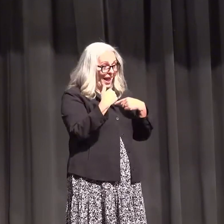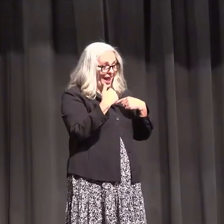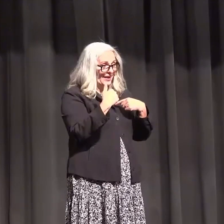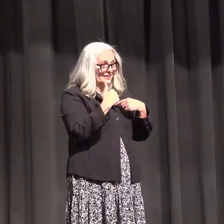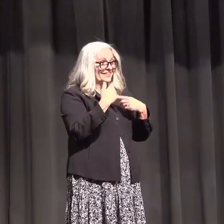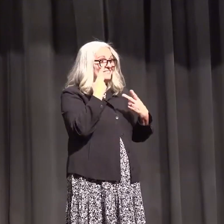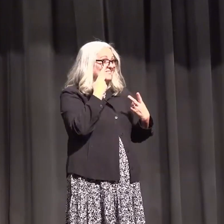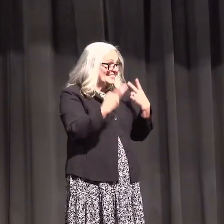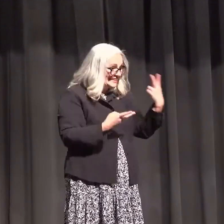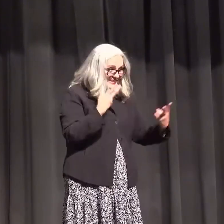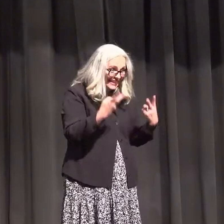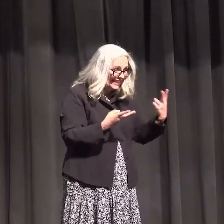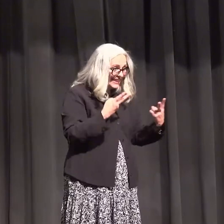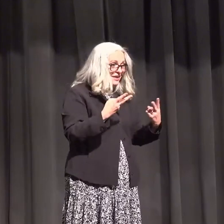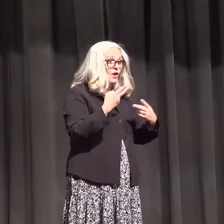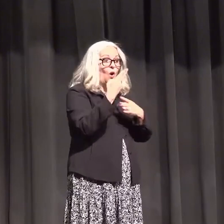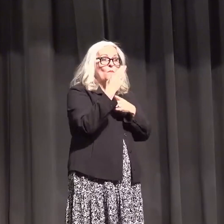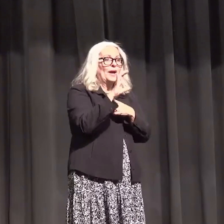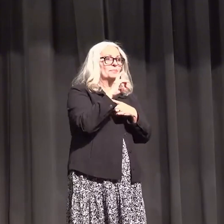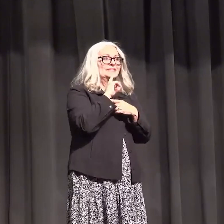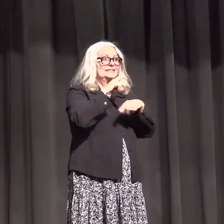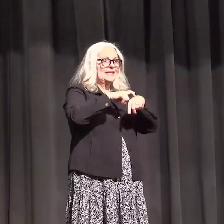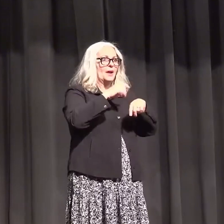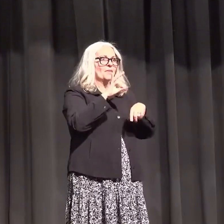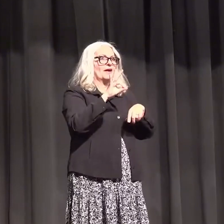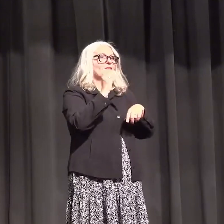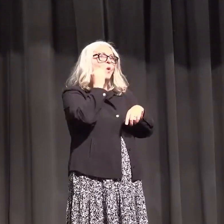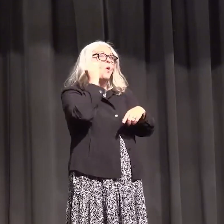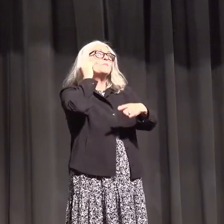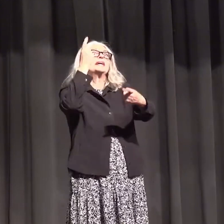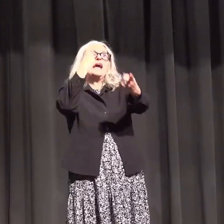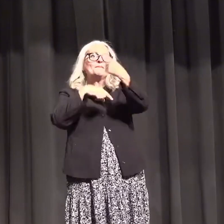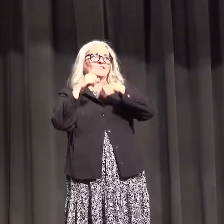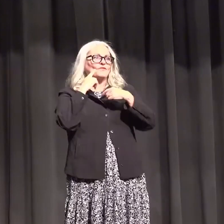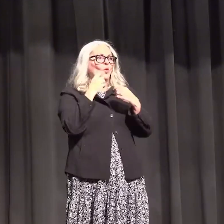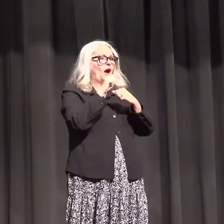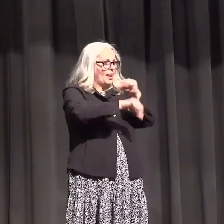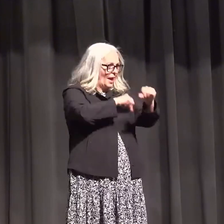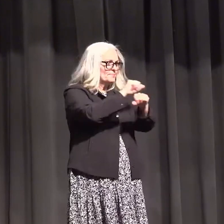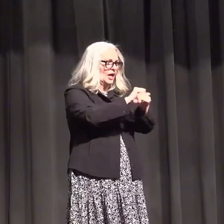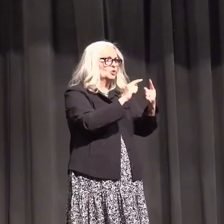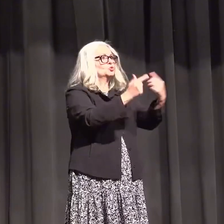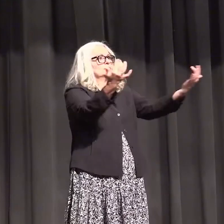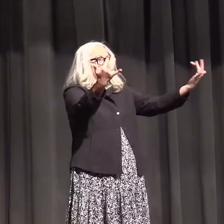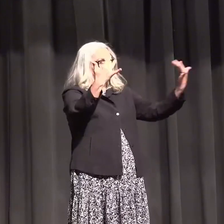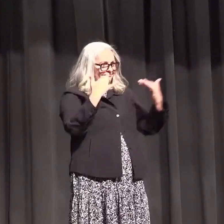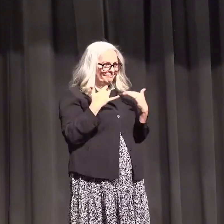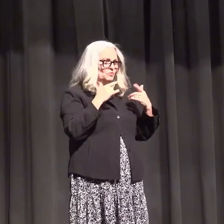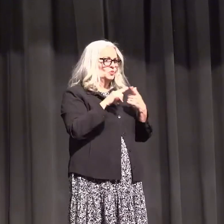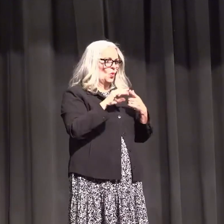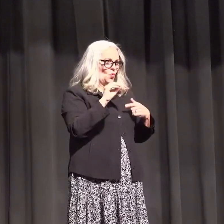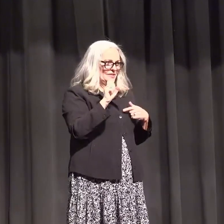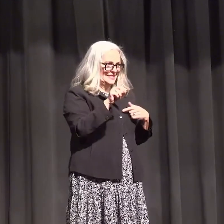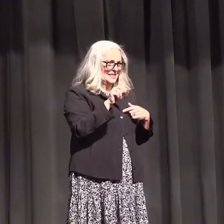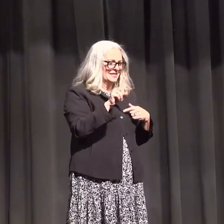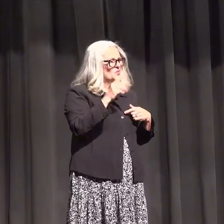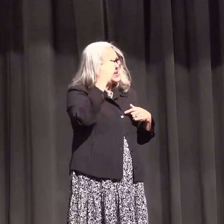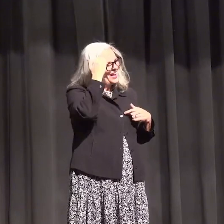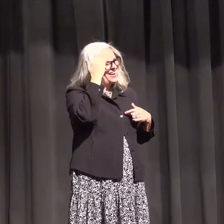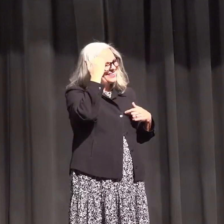you will come back at homecoming and visit. Homecoming is a time of homecoming, coming home, where we can all come together